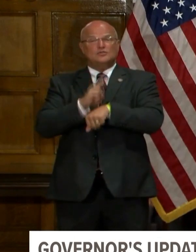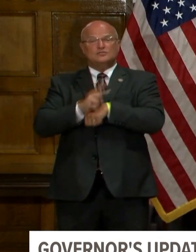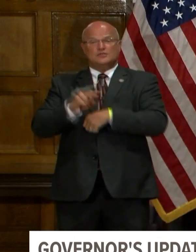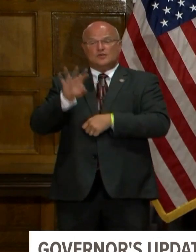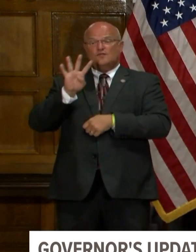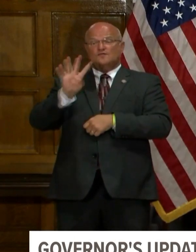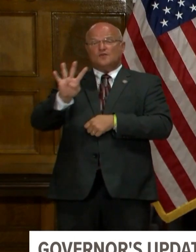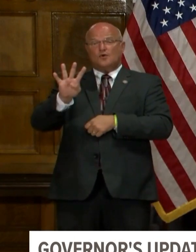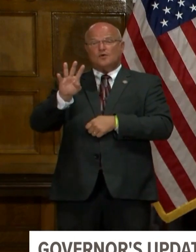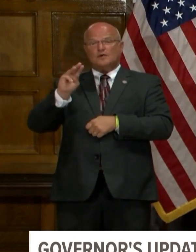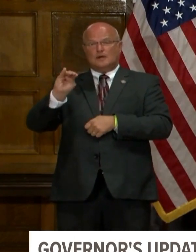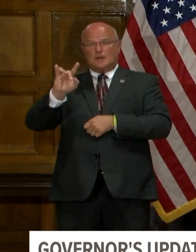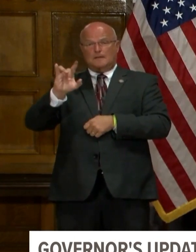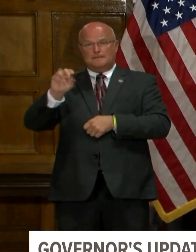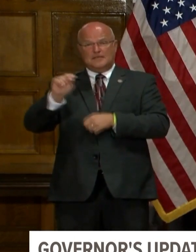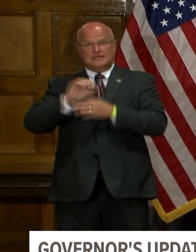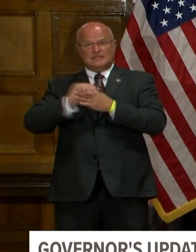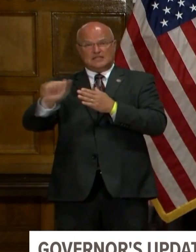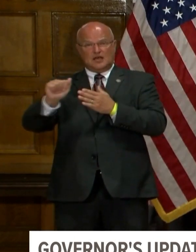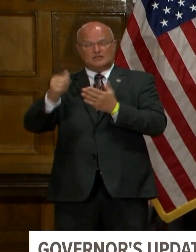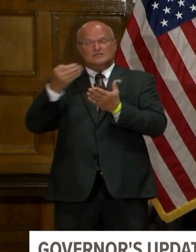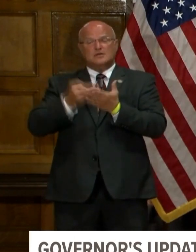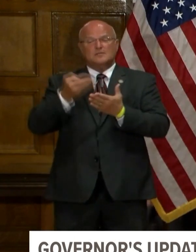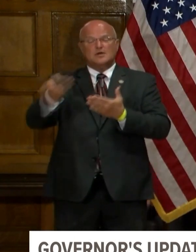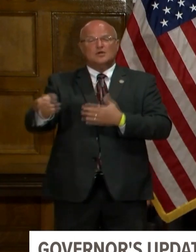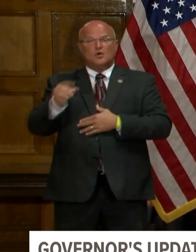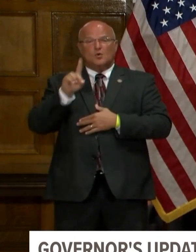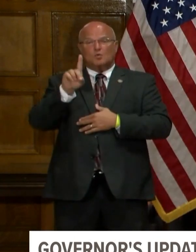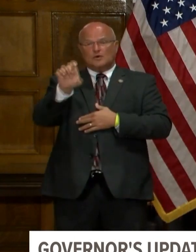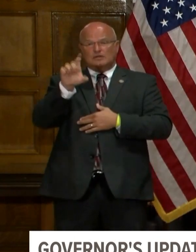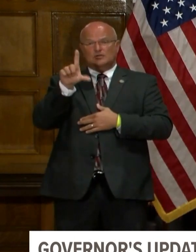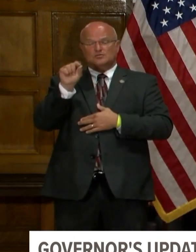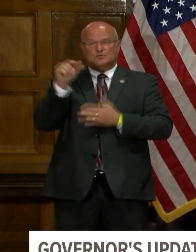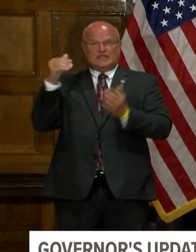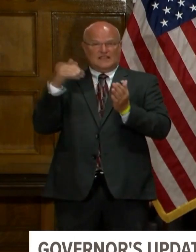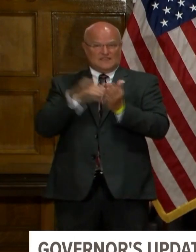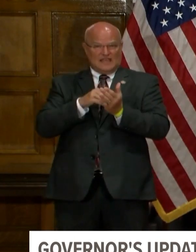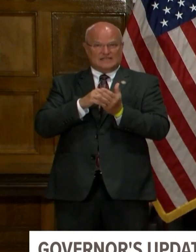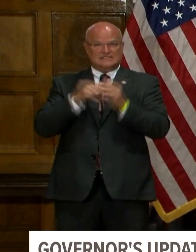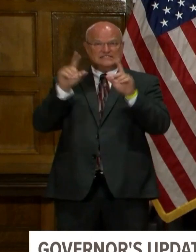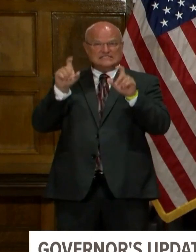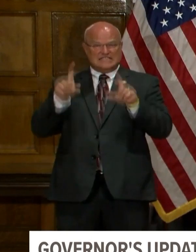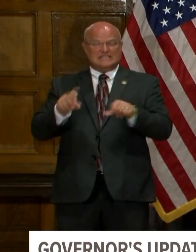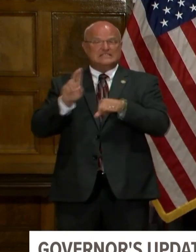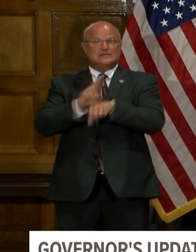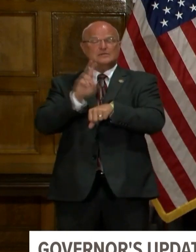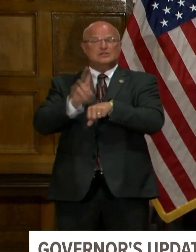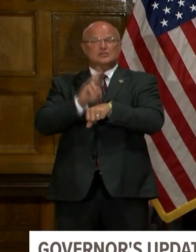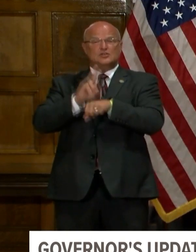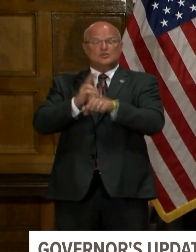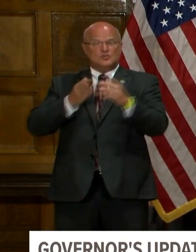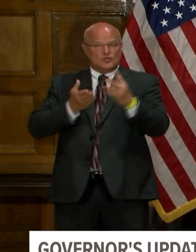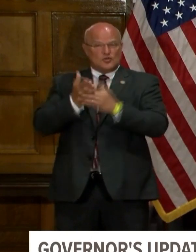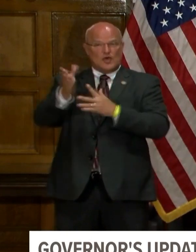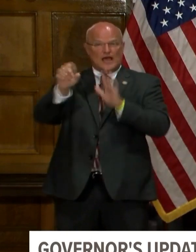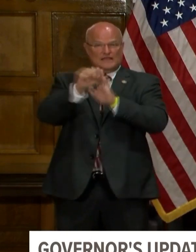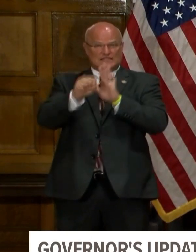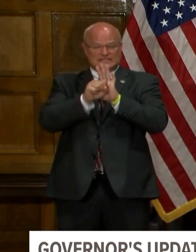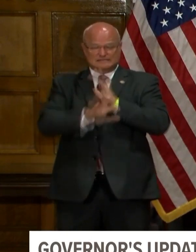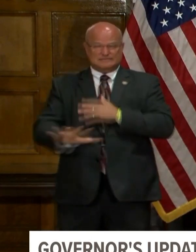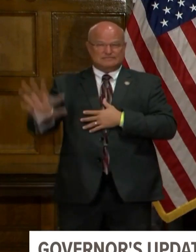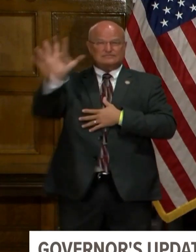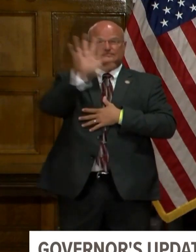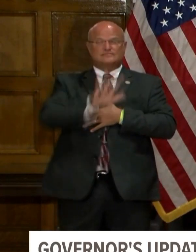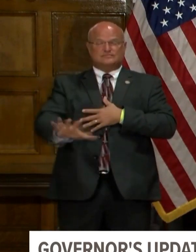million to purchase 120,000 antigen tests to be used throughout the state as